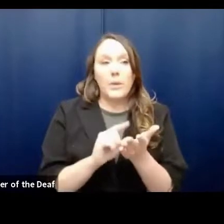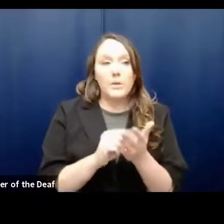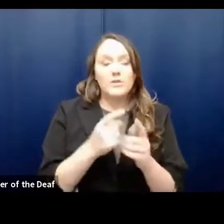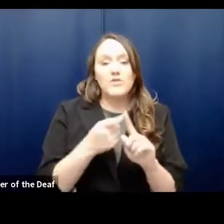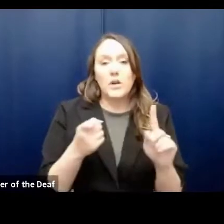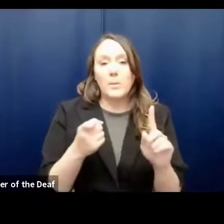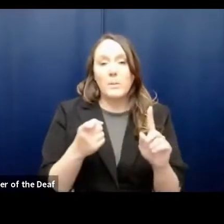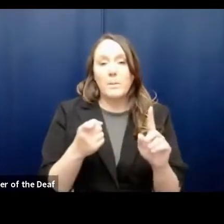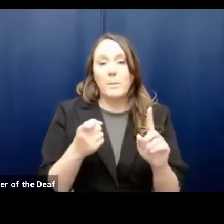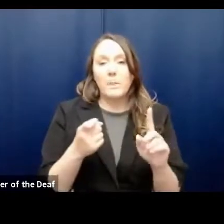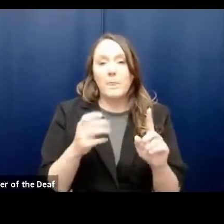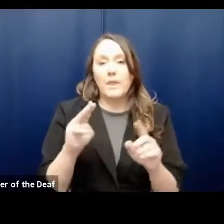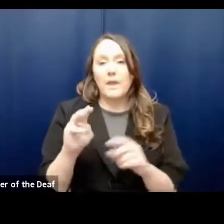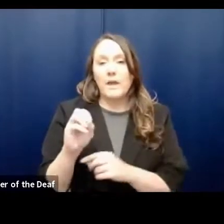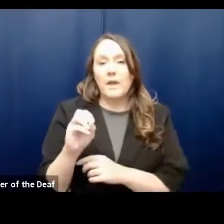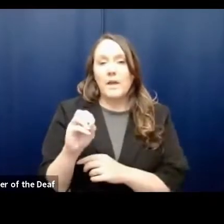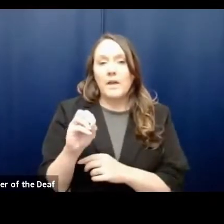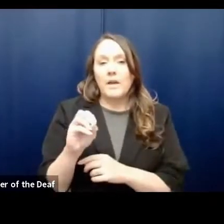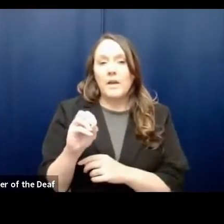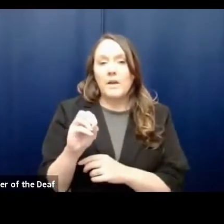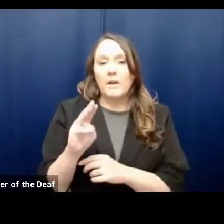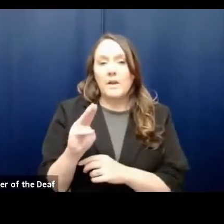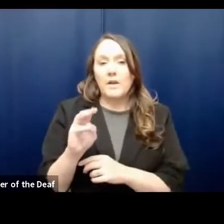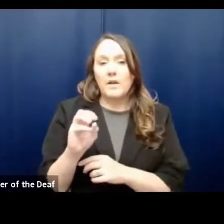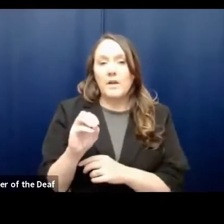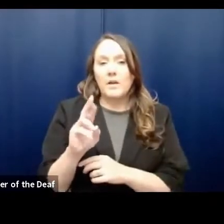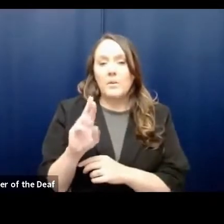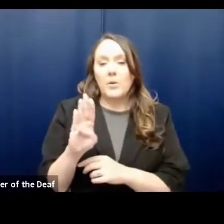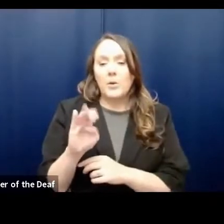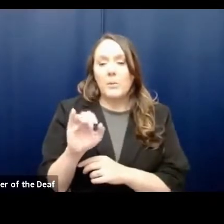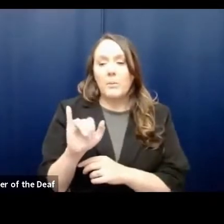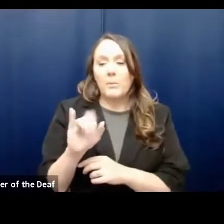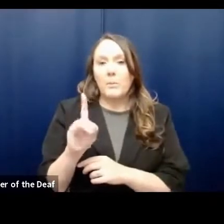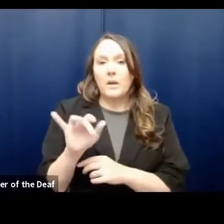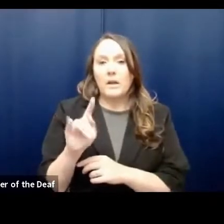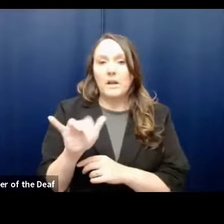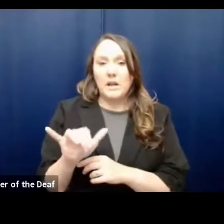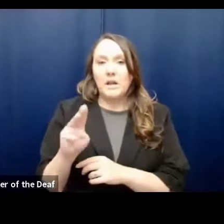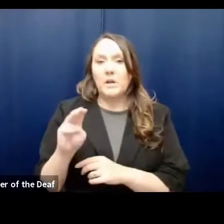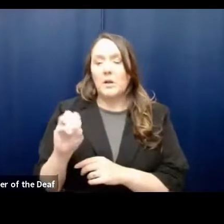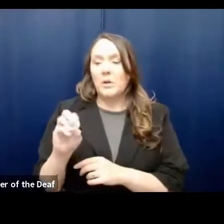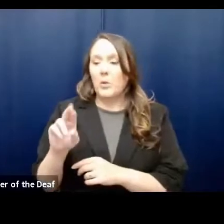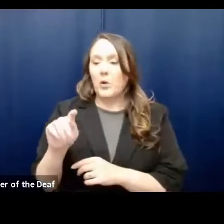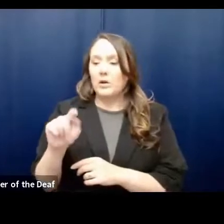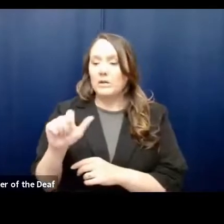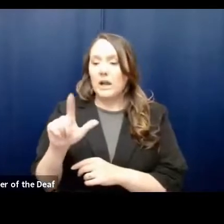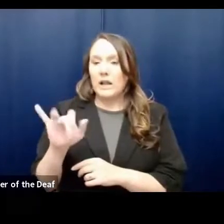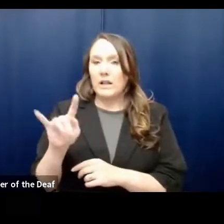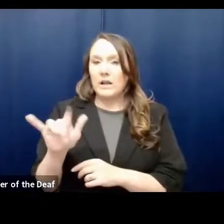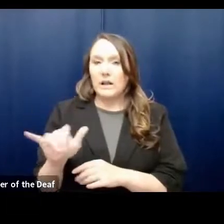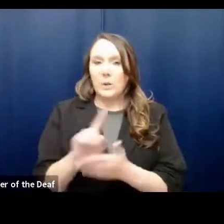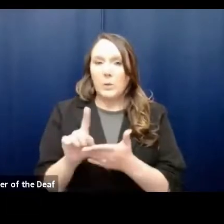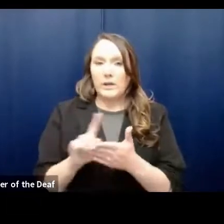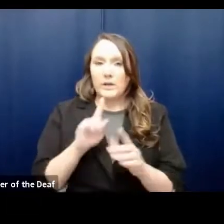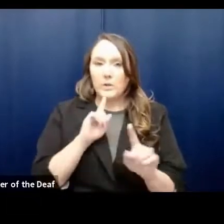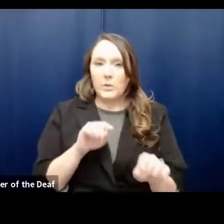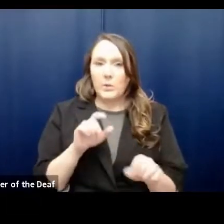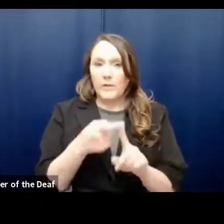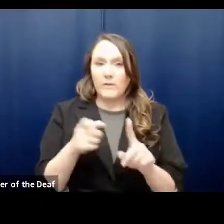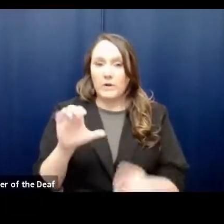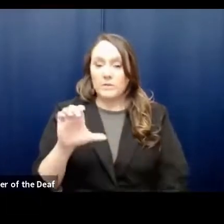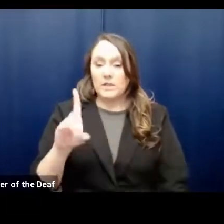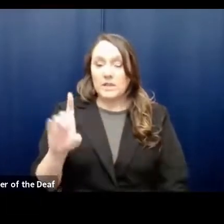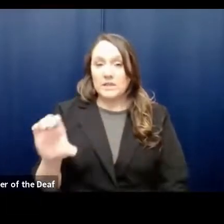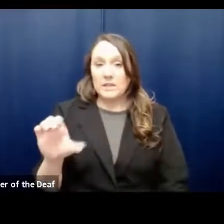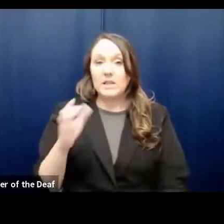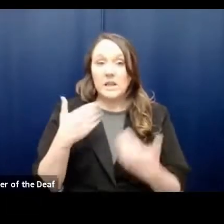the morbidity and mortality weekly report that the CDC puts out, where there's